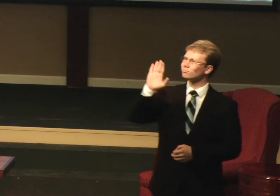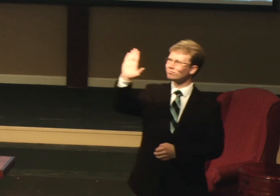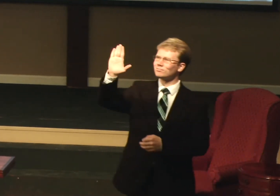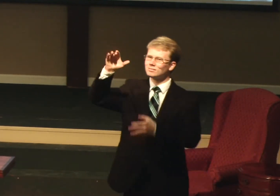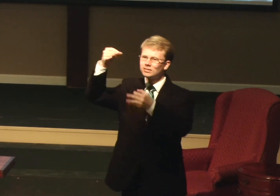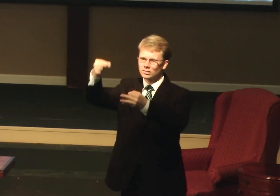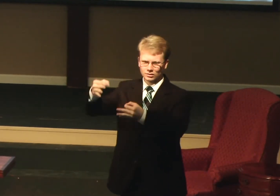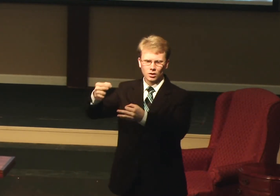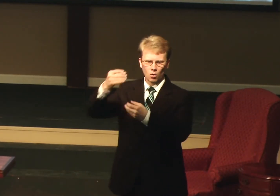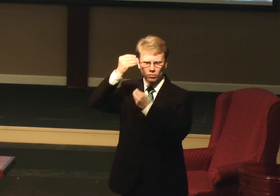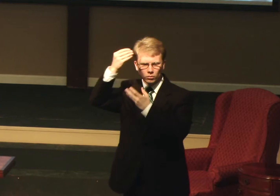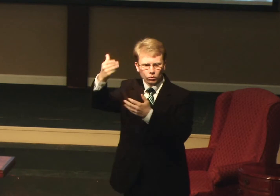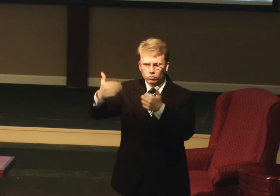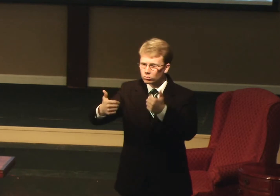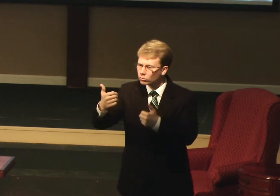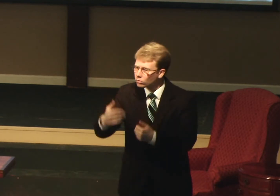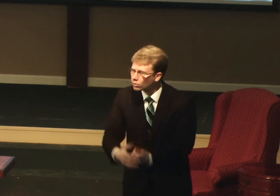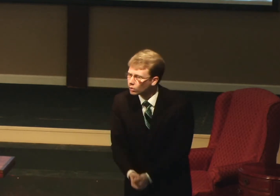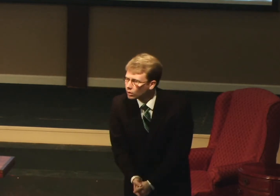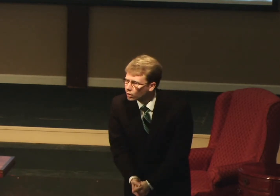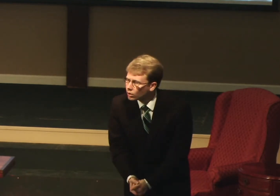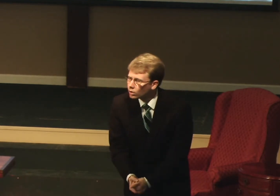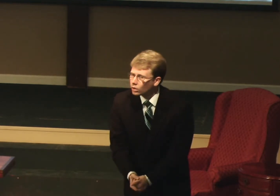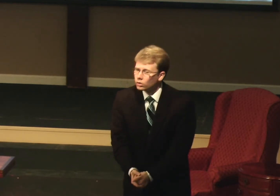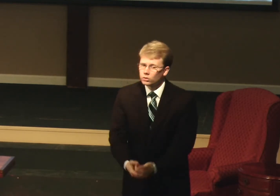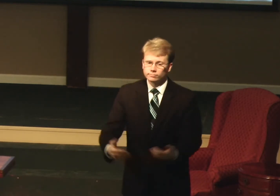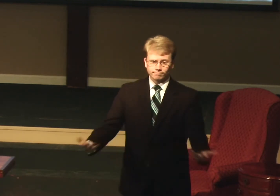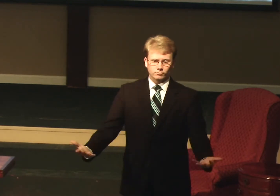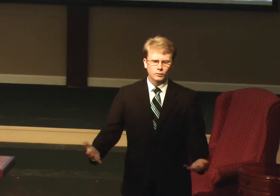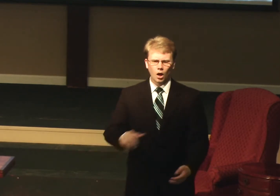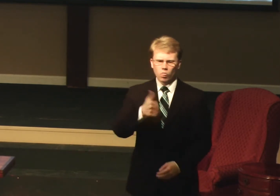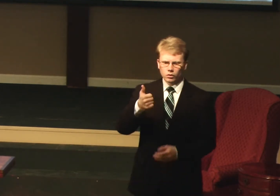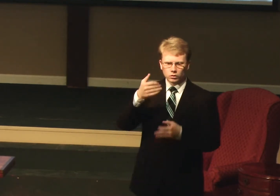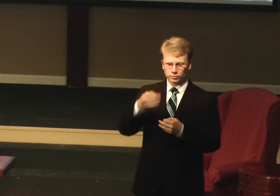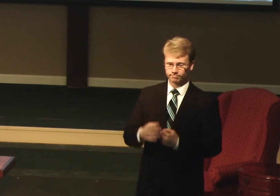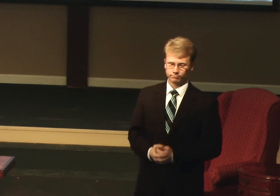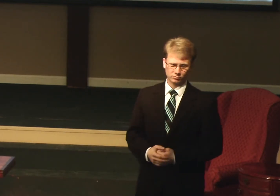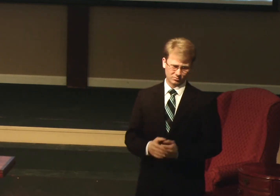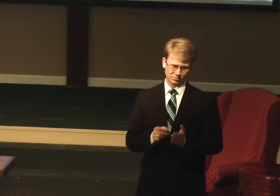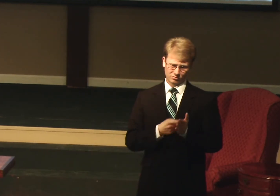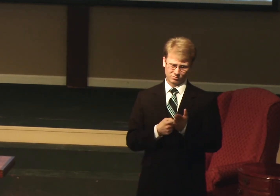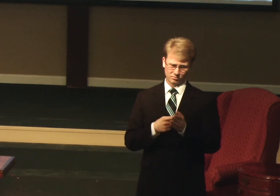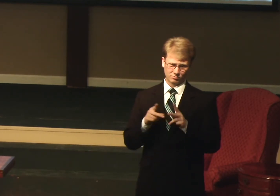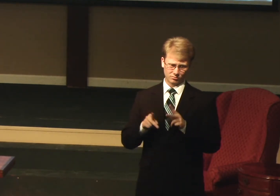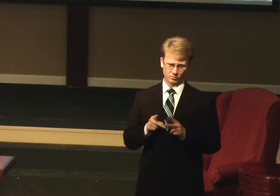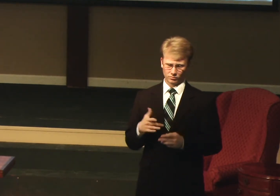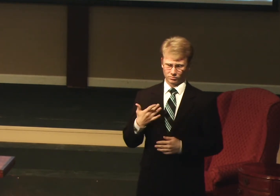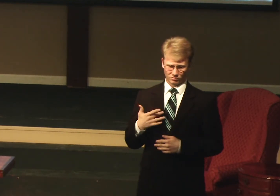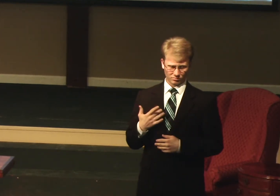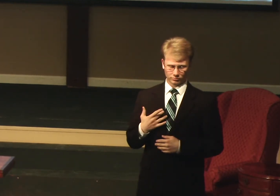Is it my decision to make, or am I going to obey what He has to say? Sometimes He says,